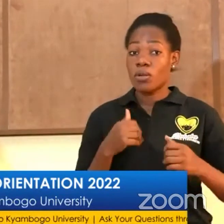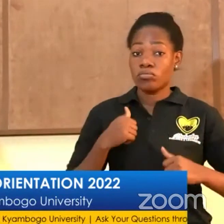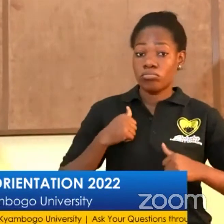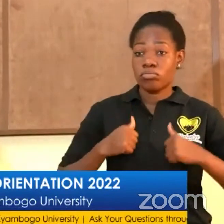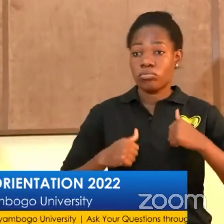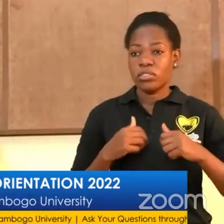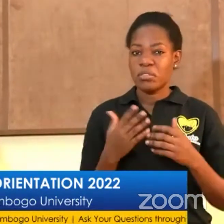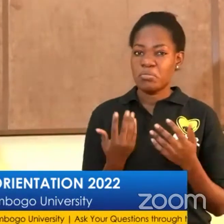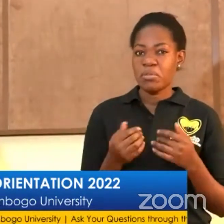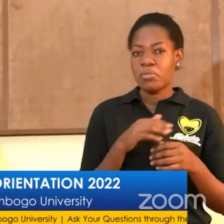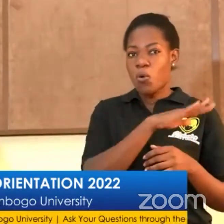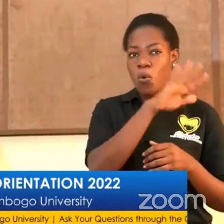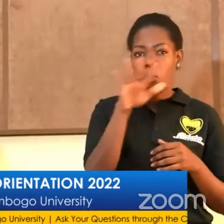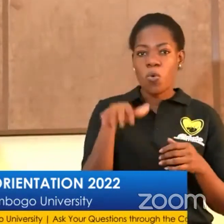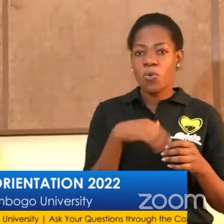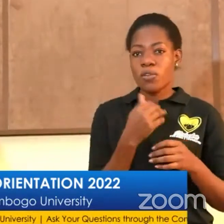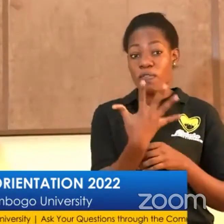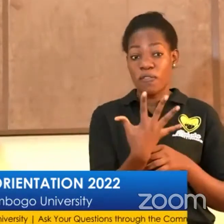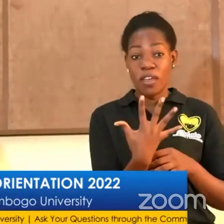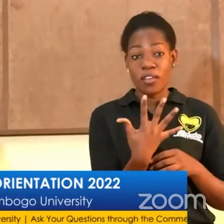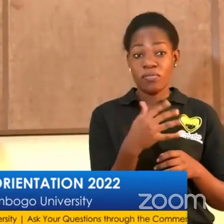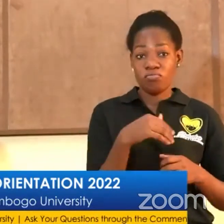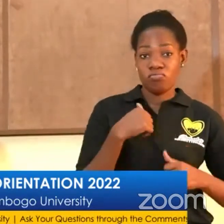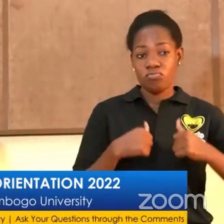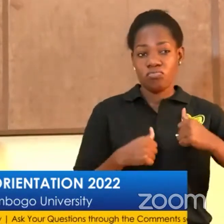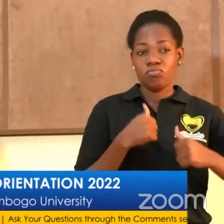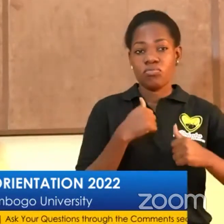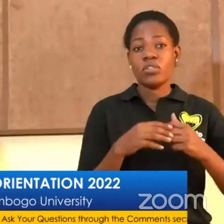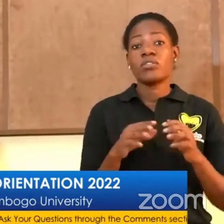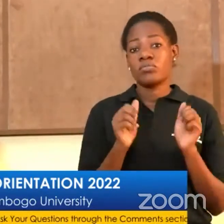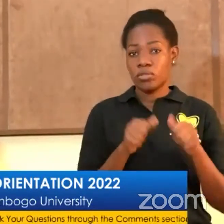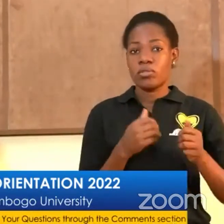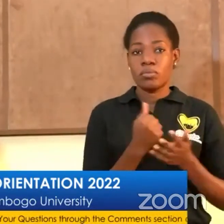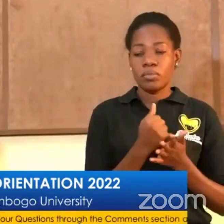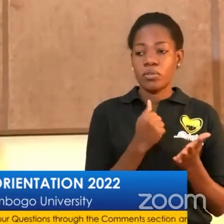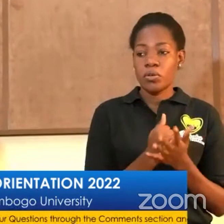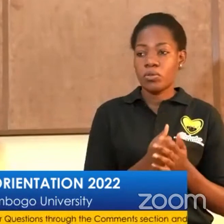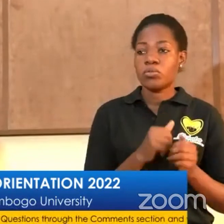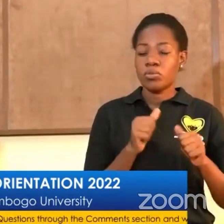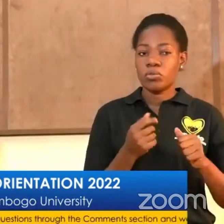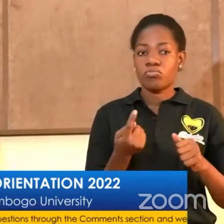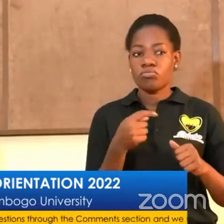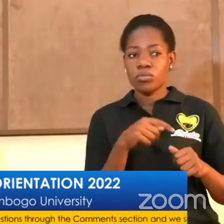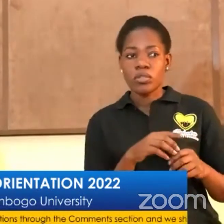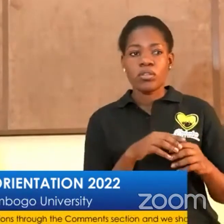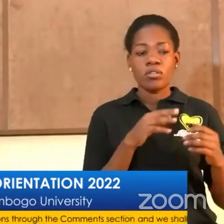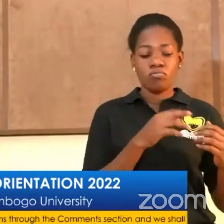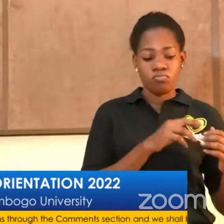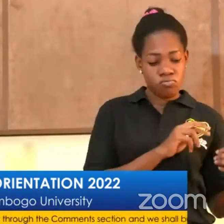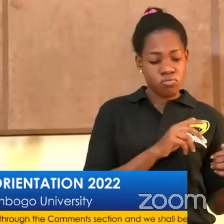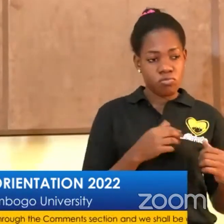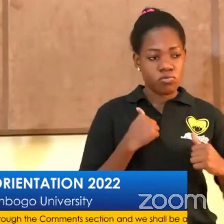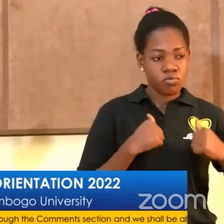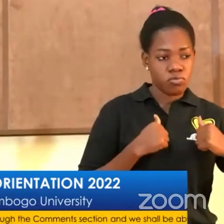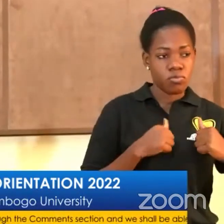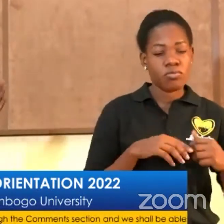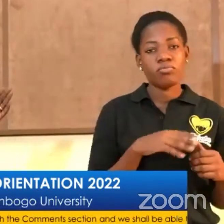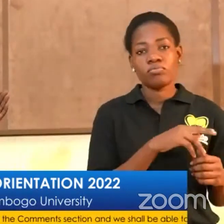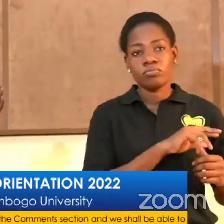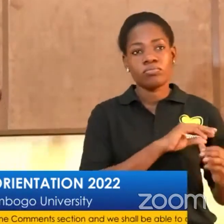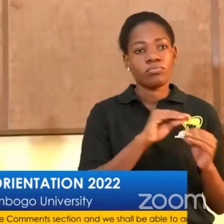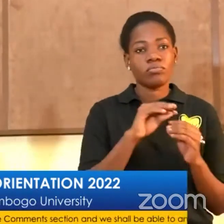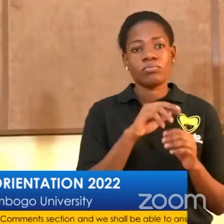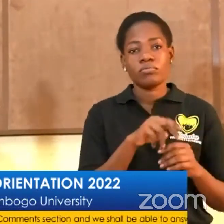5 libraries, it is possible, because you can do one at 10, then move to Barclays at 11, move to West End at